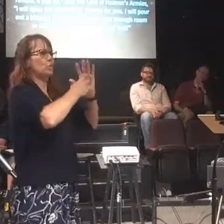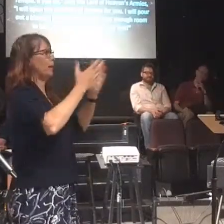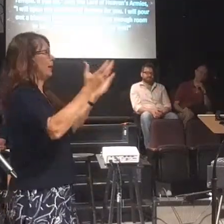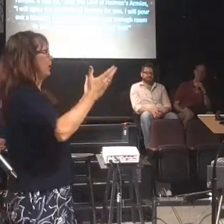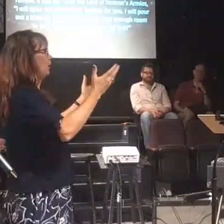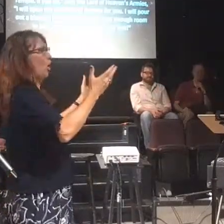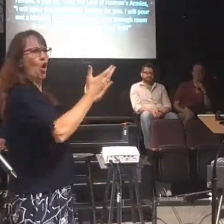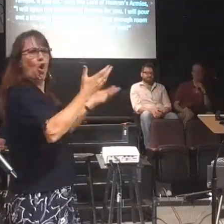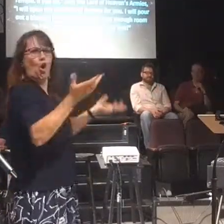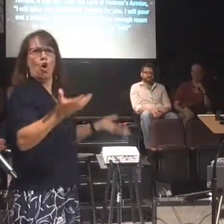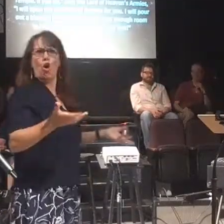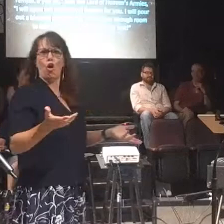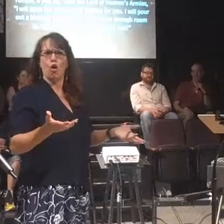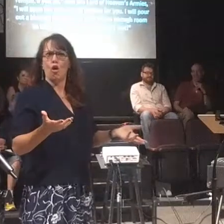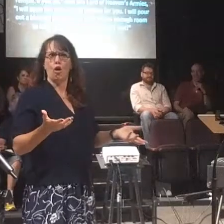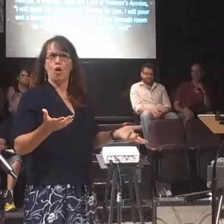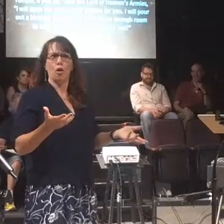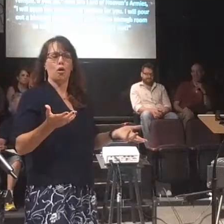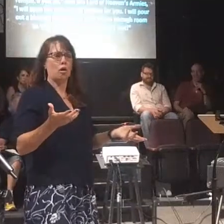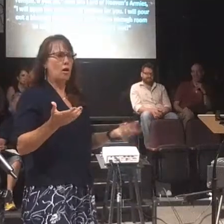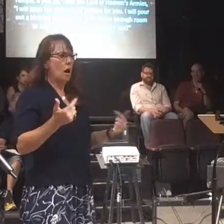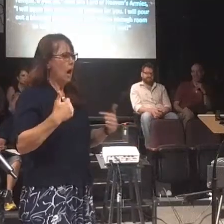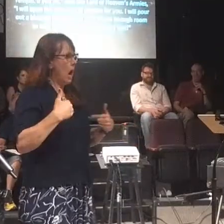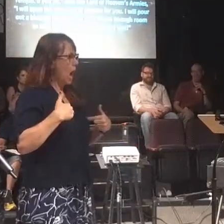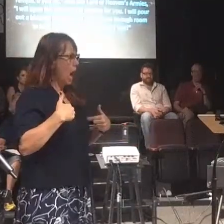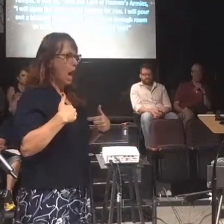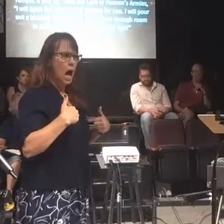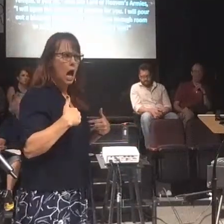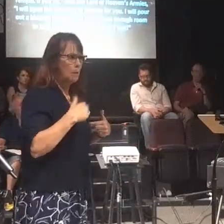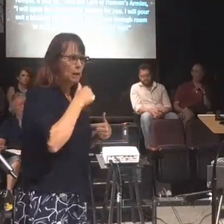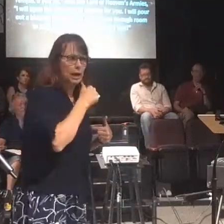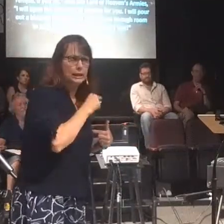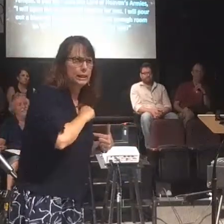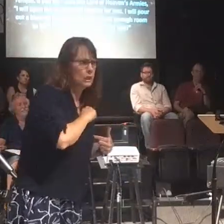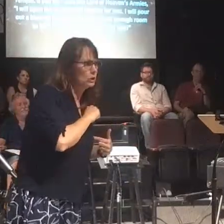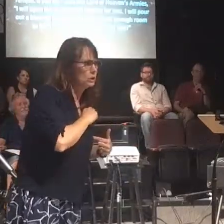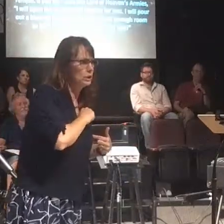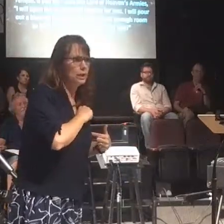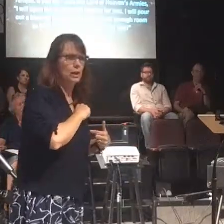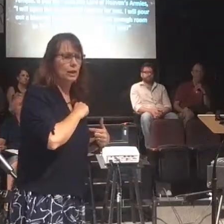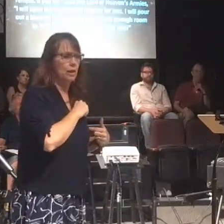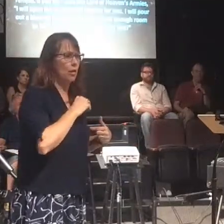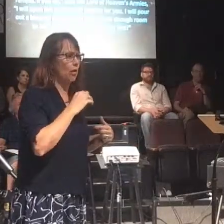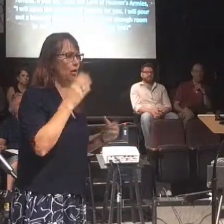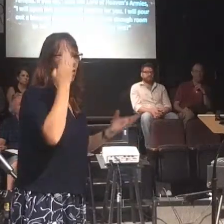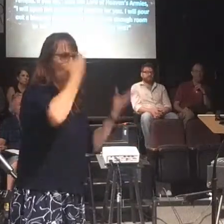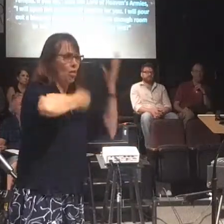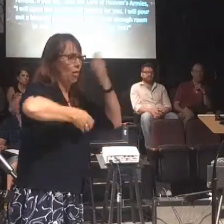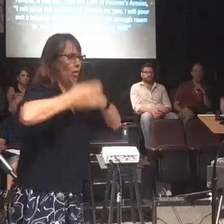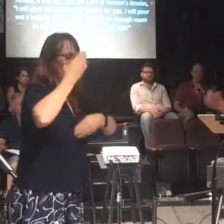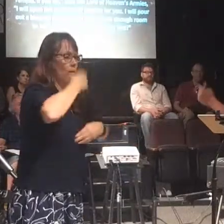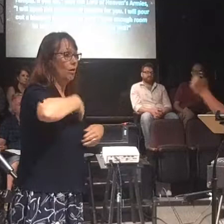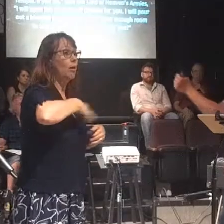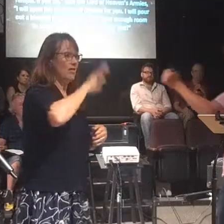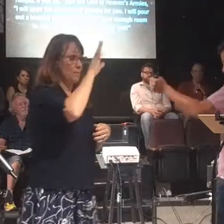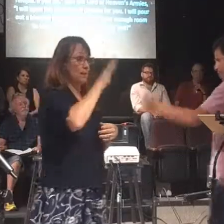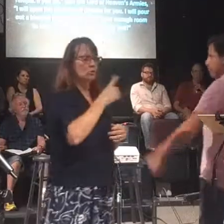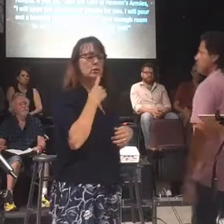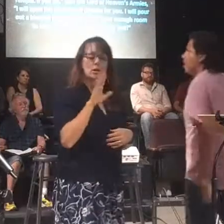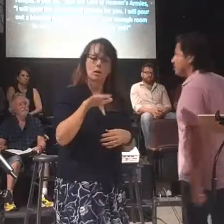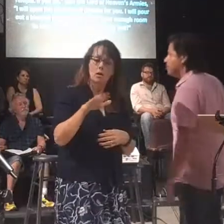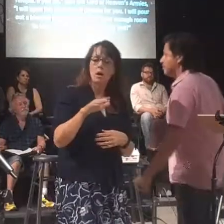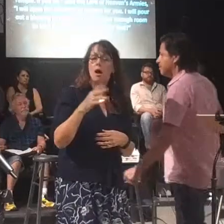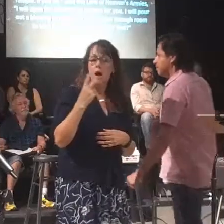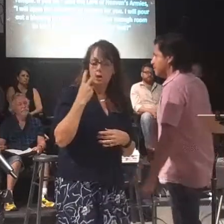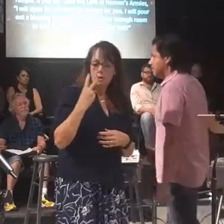we didn't go anywhere. Why should we return?" Right? And he goes, "And I actually, in my dream, I saw that you made